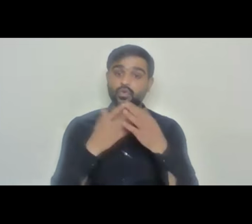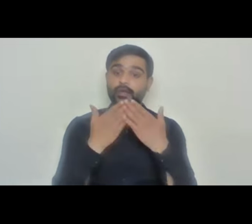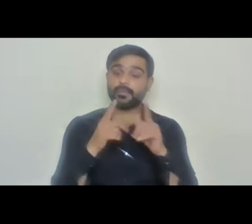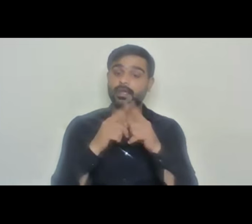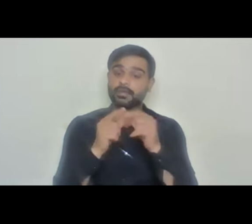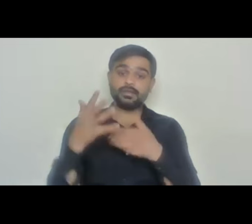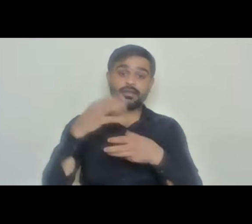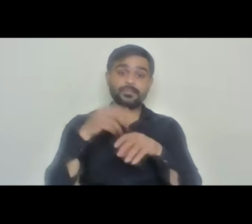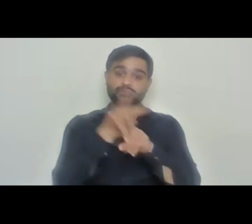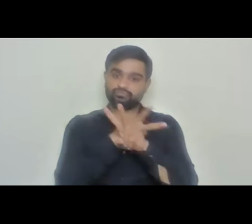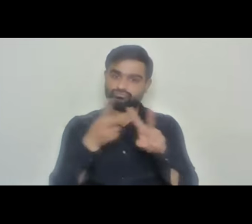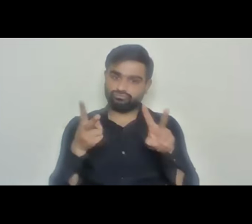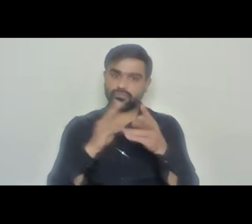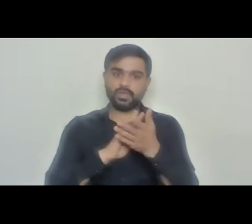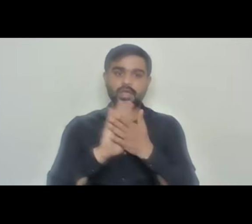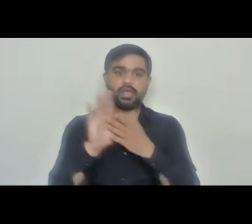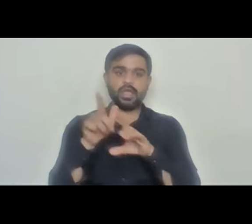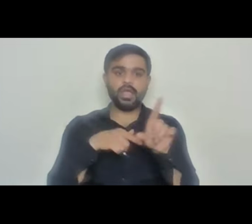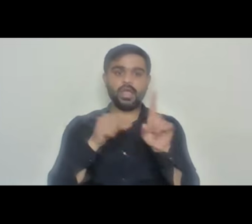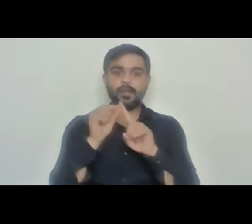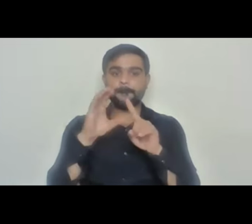statistical tests. Hypothesis is generally,